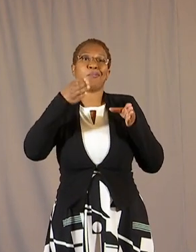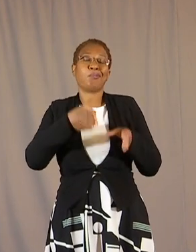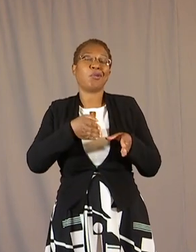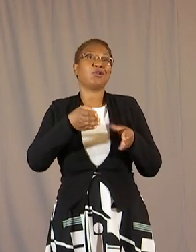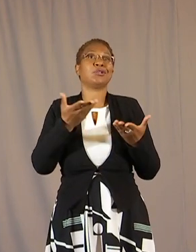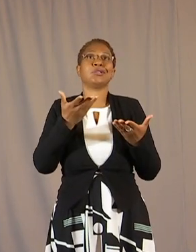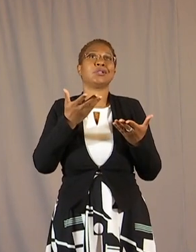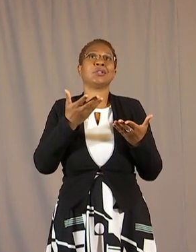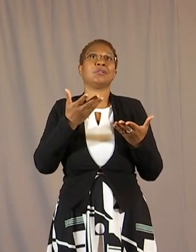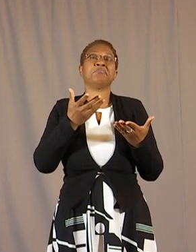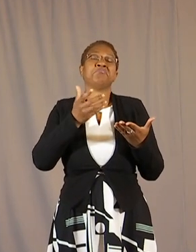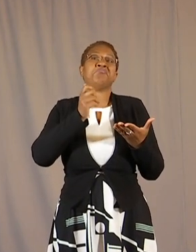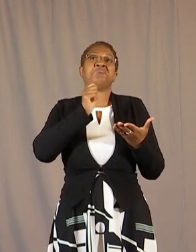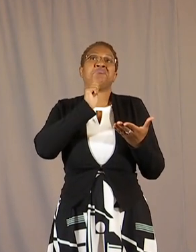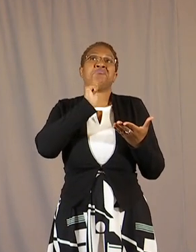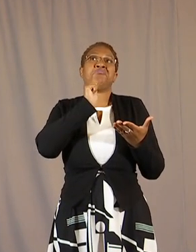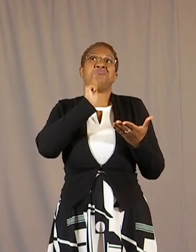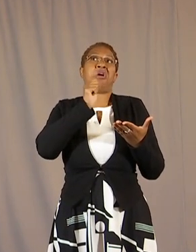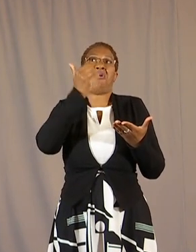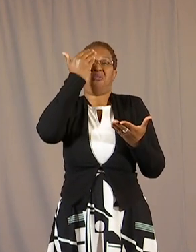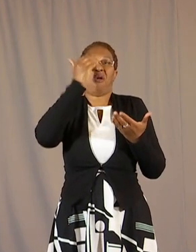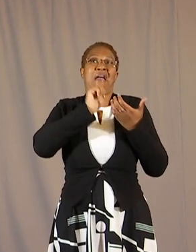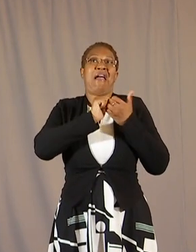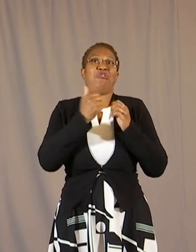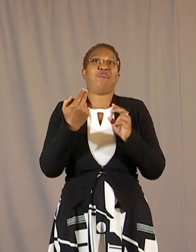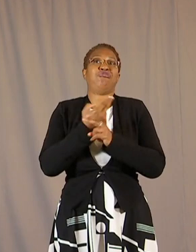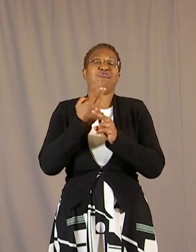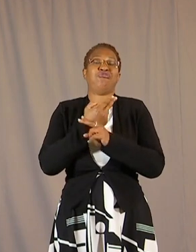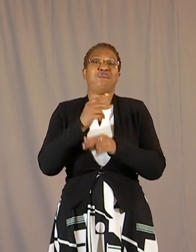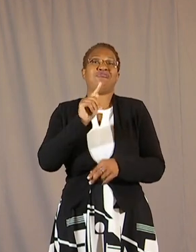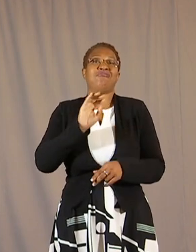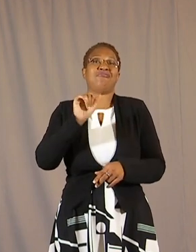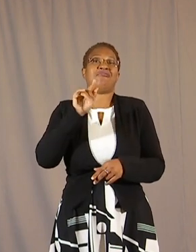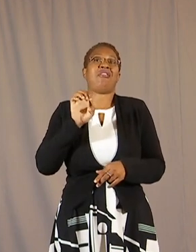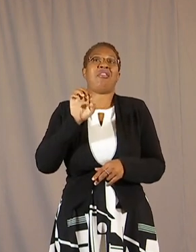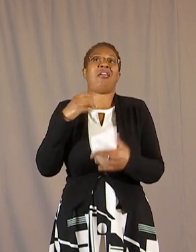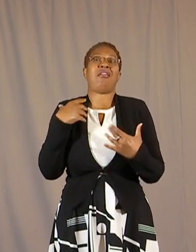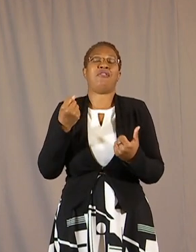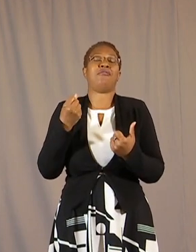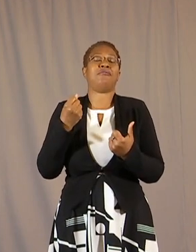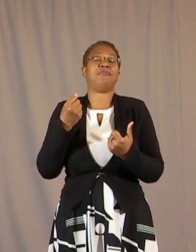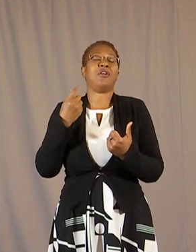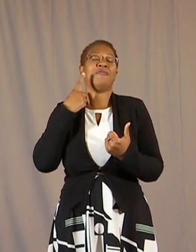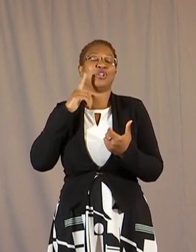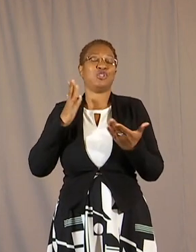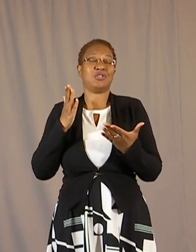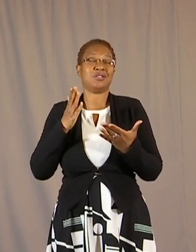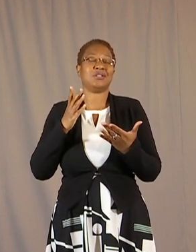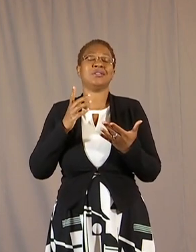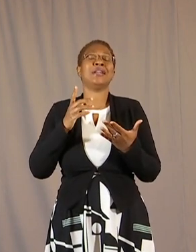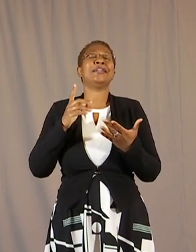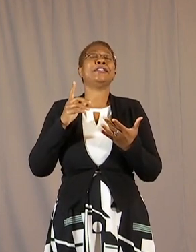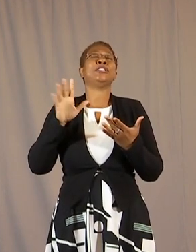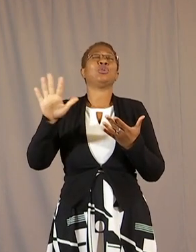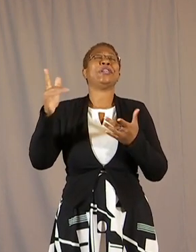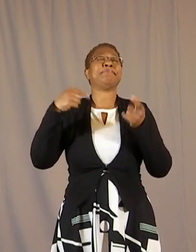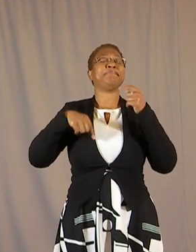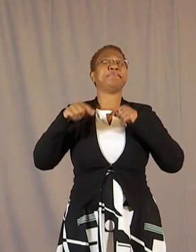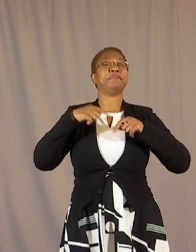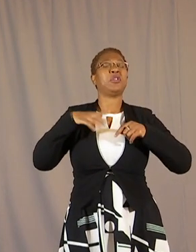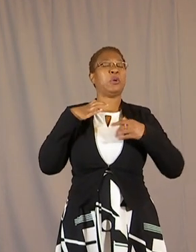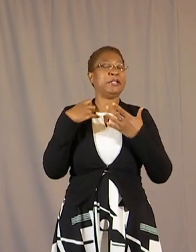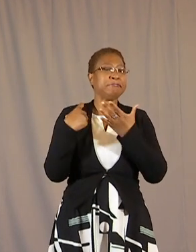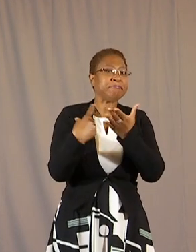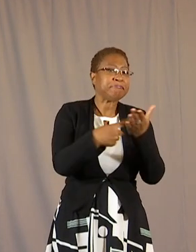consumer would not know how to use telehealth to access services. But what we began to talk about, and we did this through